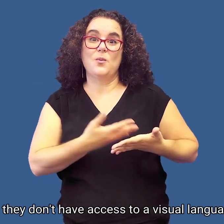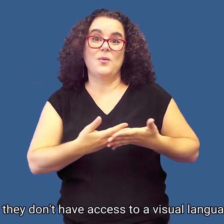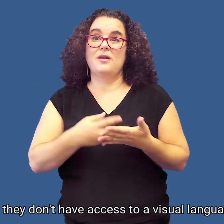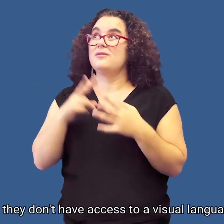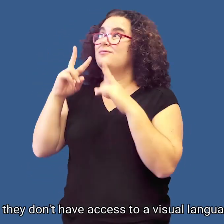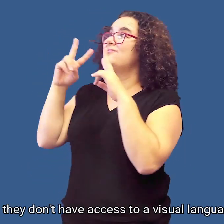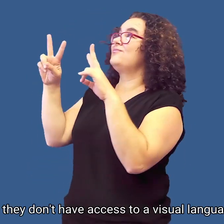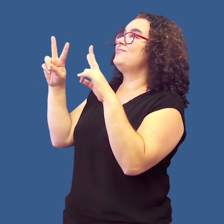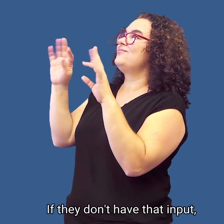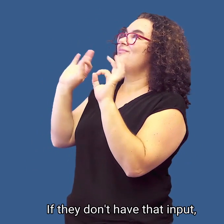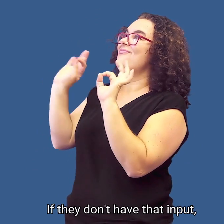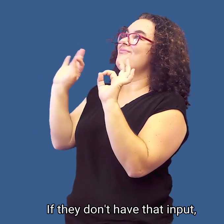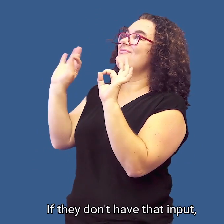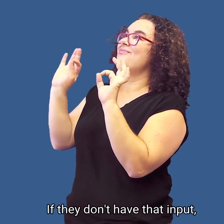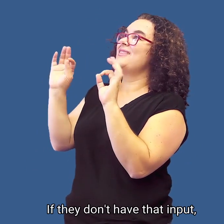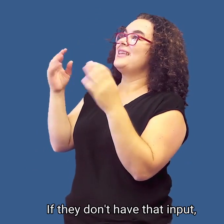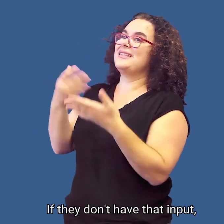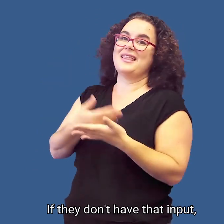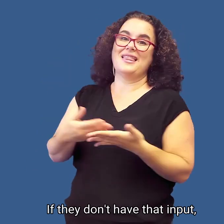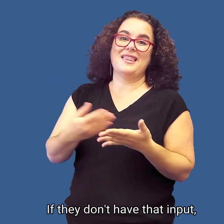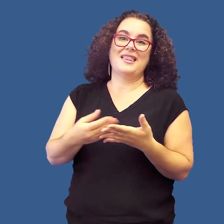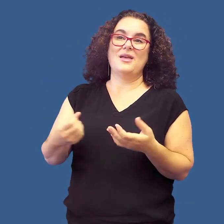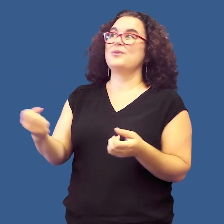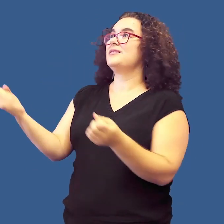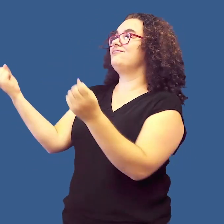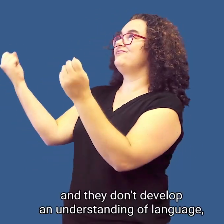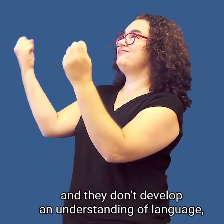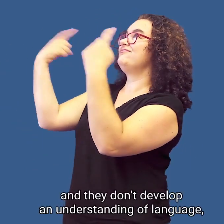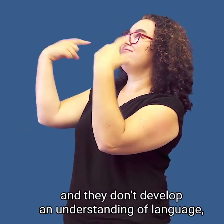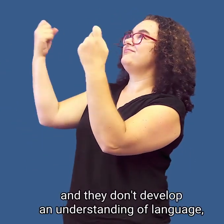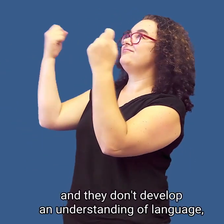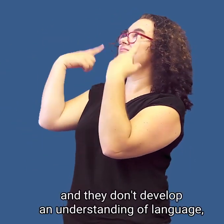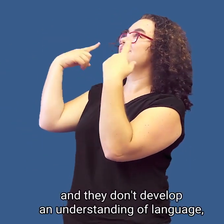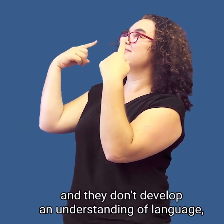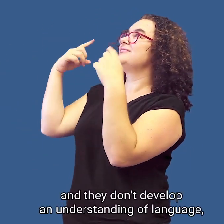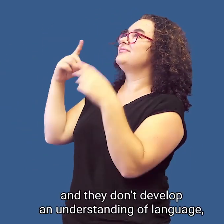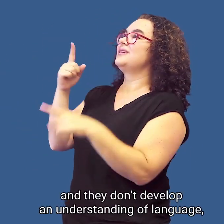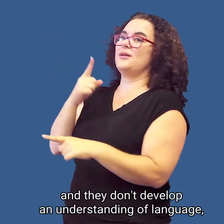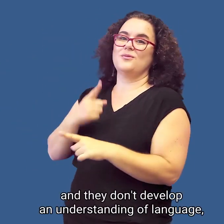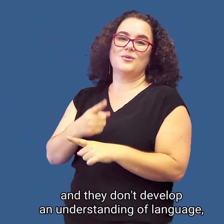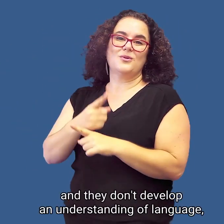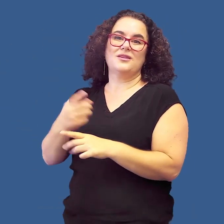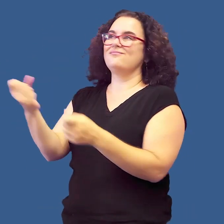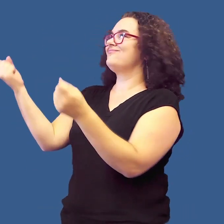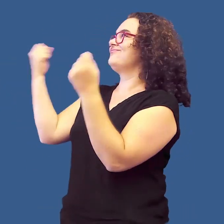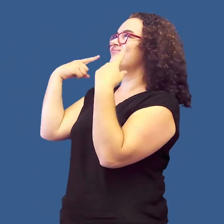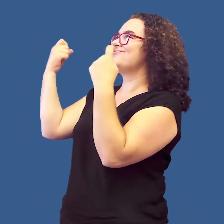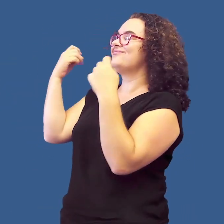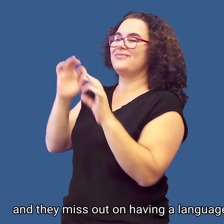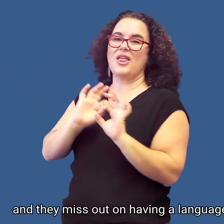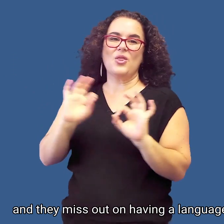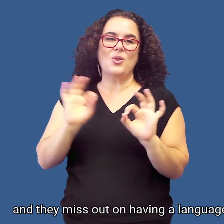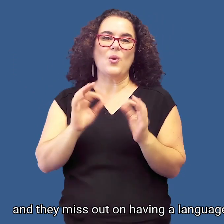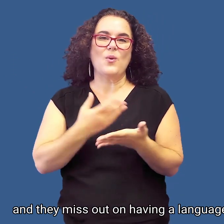If they don't have that input and they don't develop an understanding of language, and they miss out on having a language,